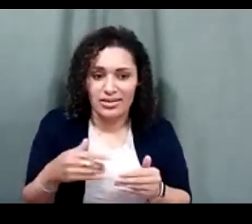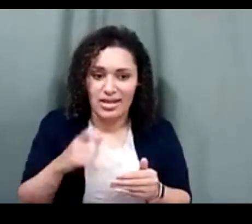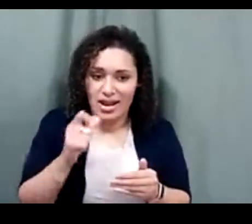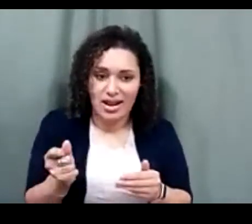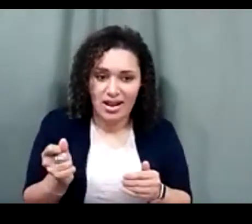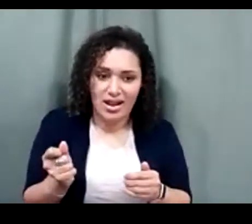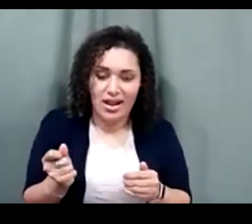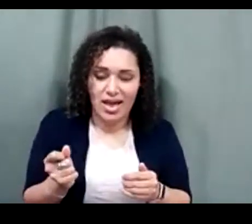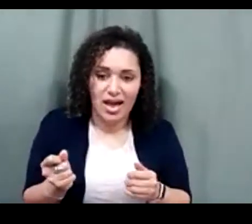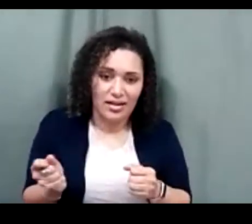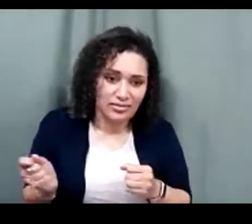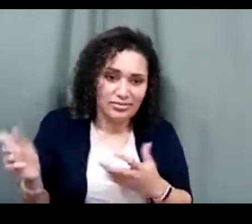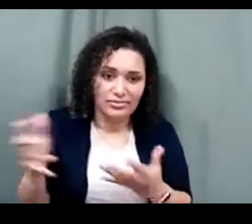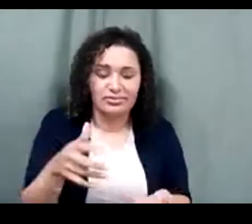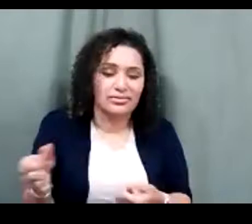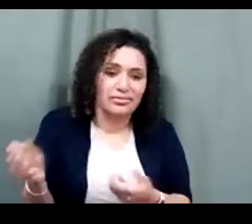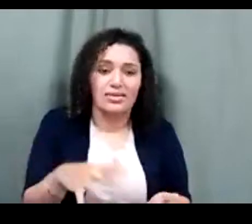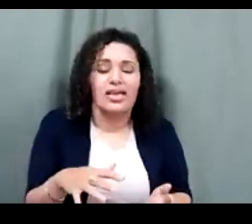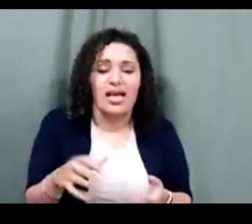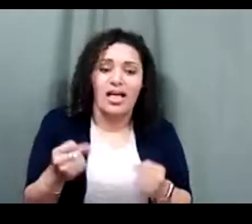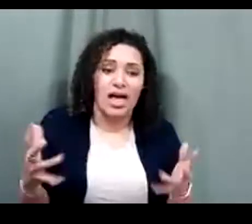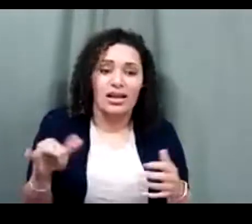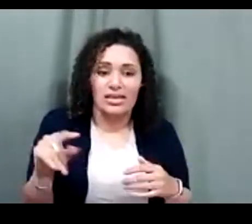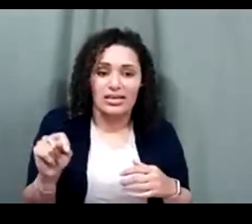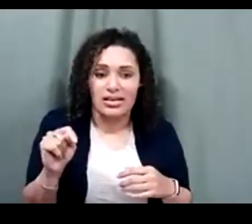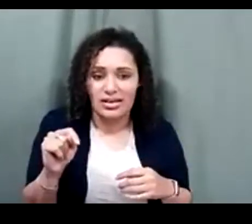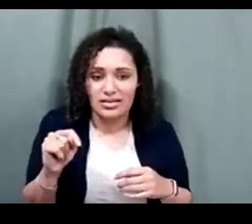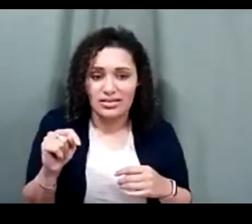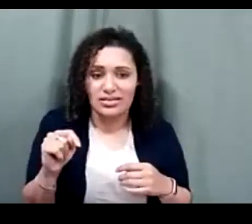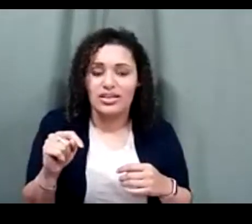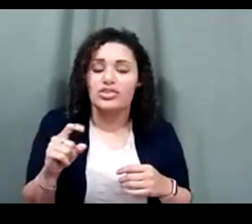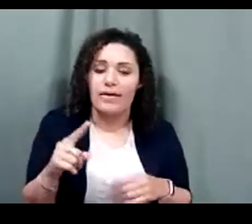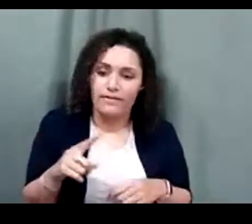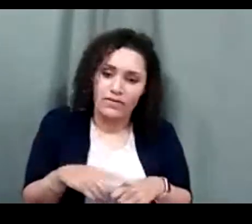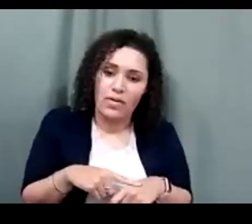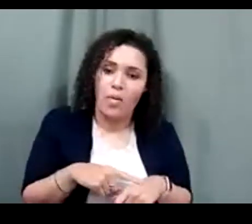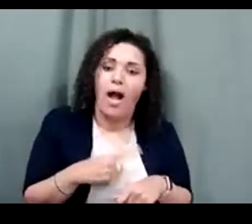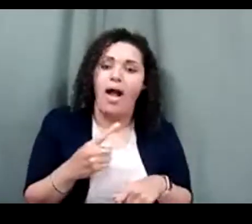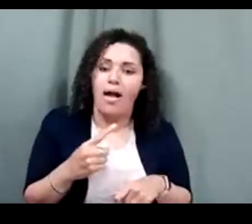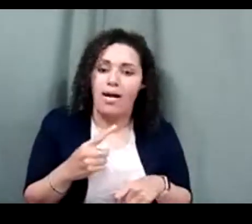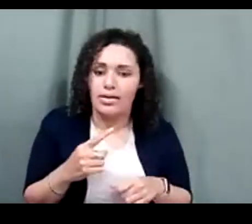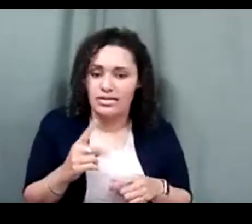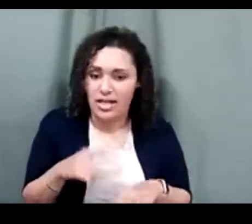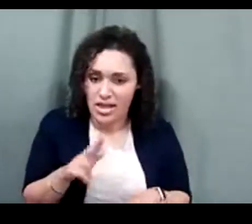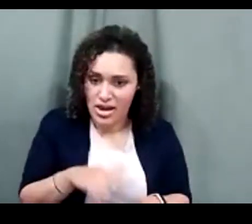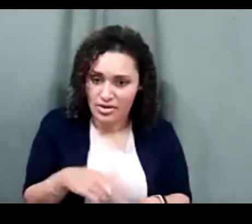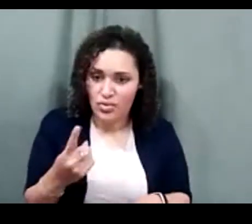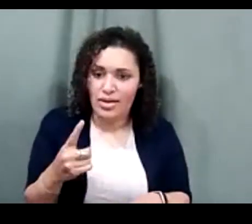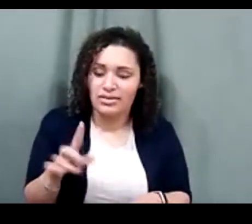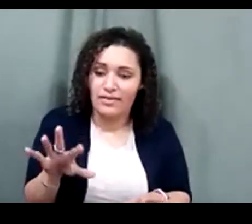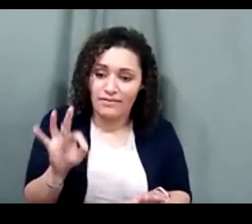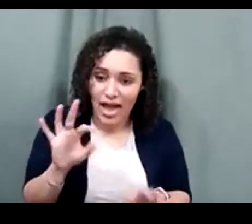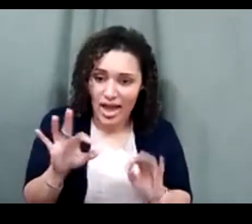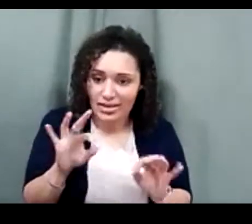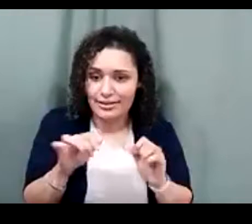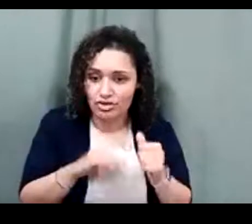bazillion tons of thousands of billions or trillions of yeast. It takes a while for the natural ones to get going and find each other